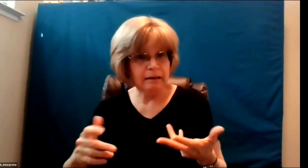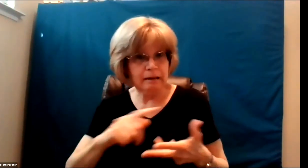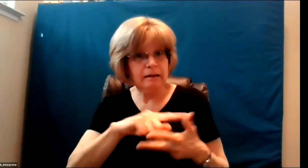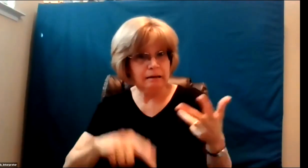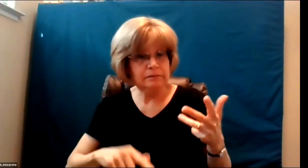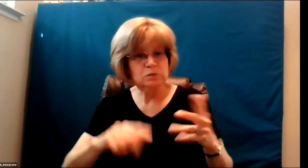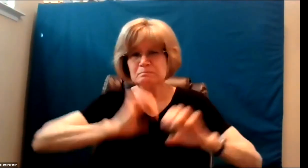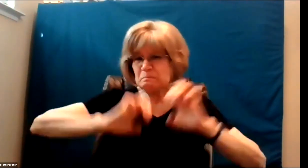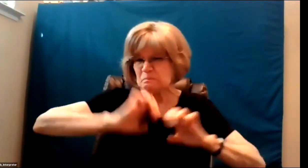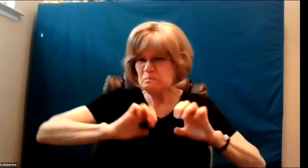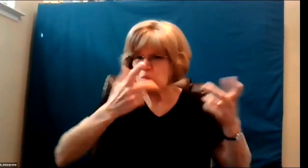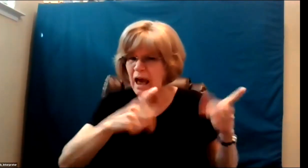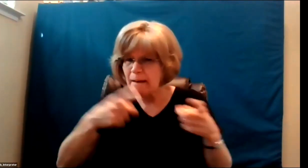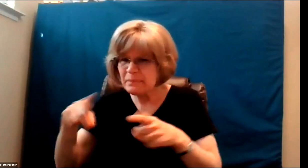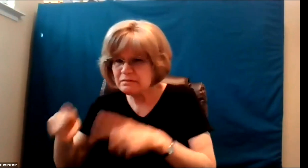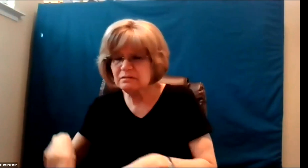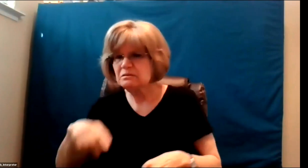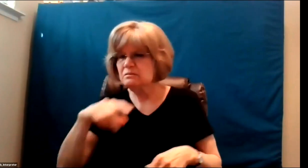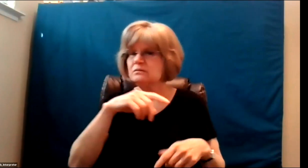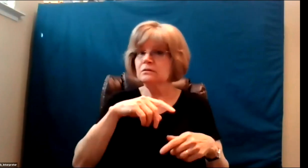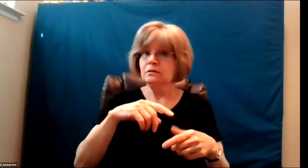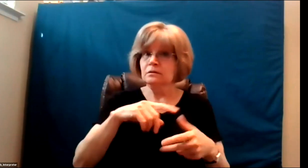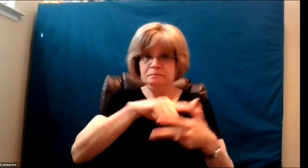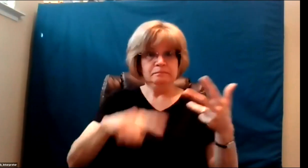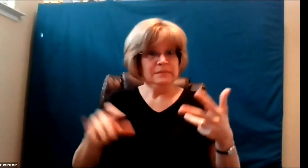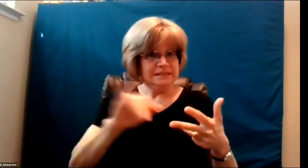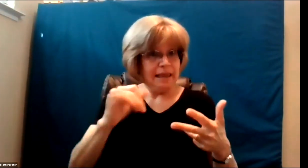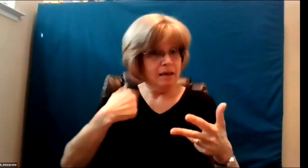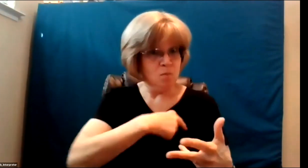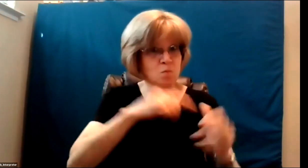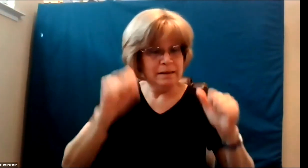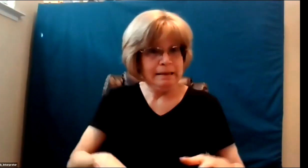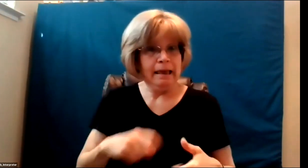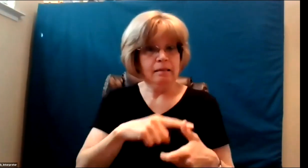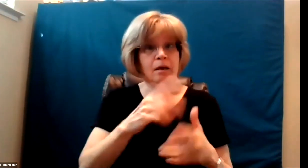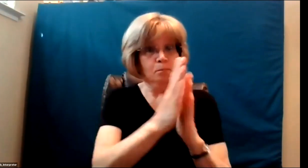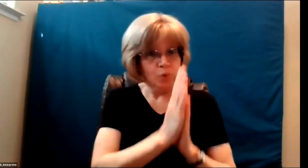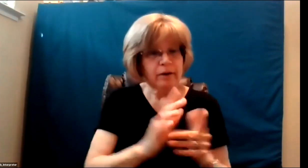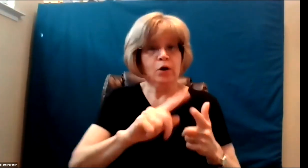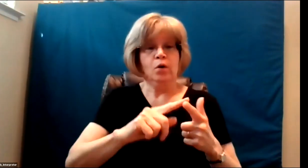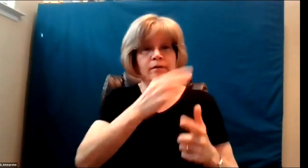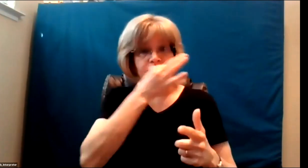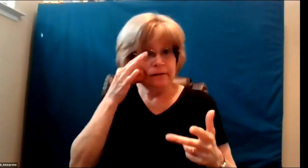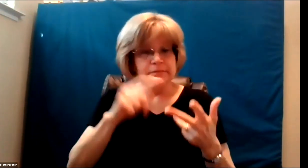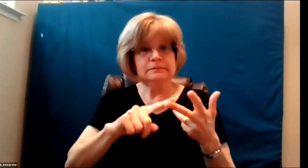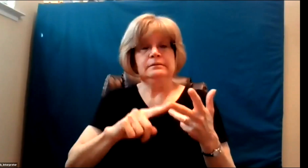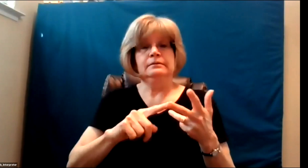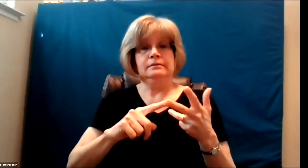transpired. Those three are our tools too. Lament.